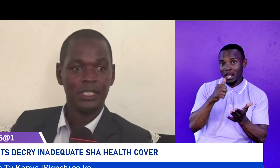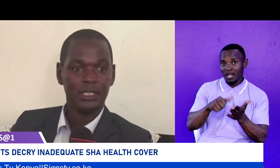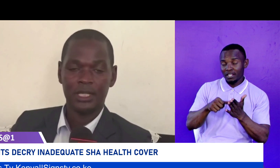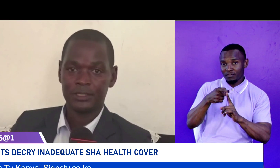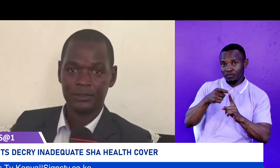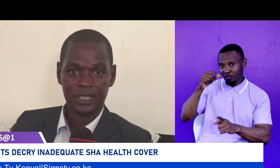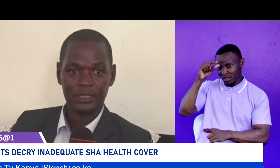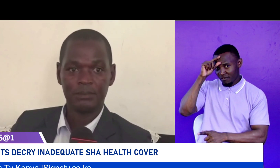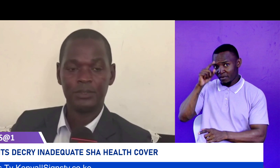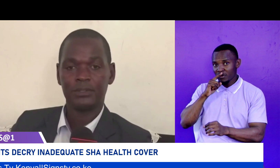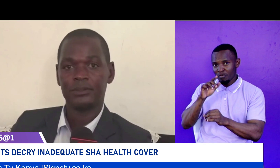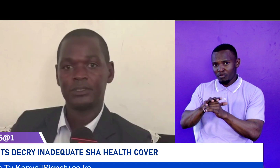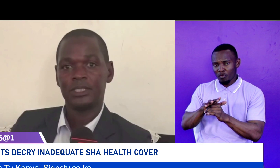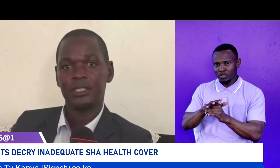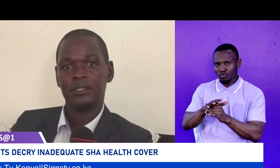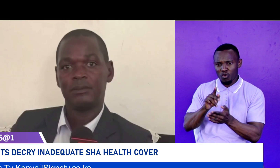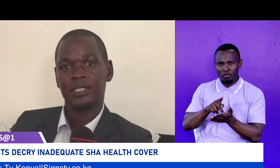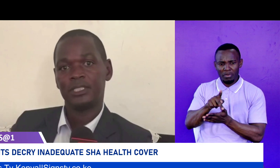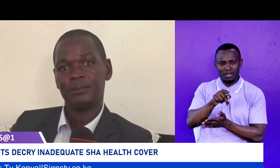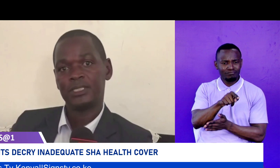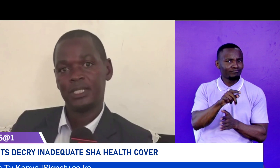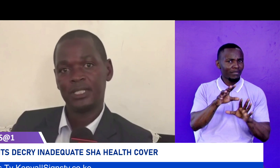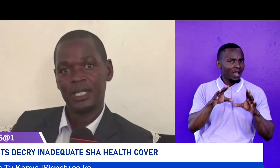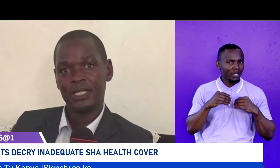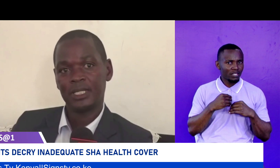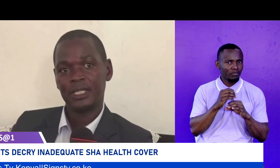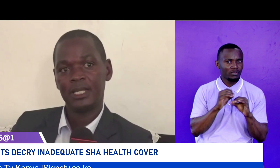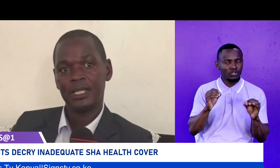India does not accept because wanasema serikali ya Kenya